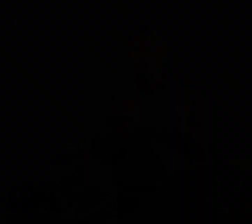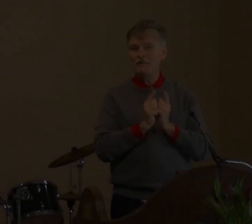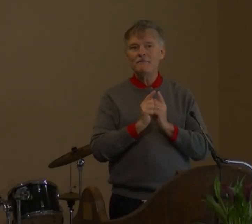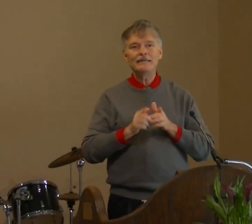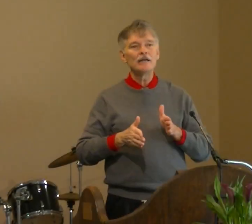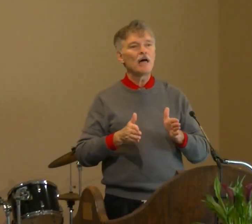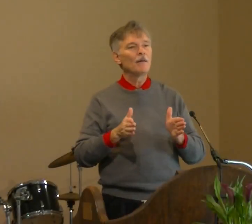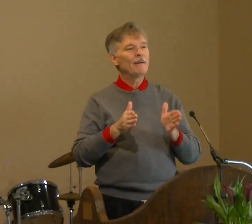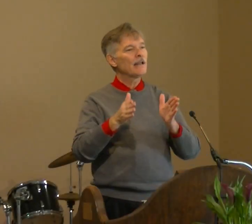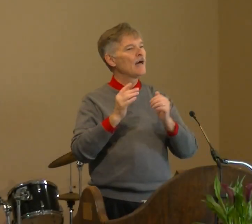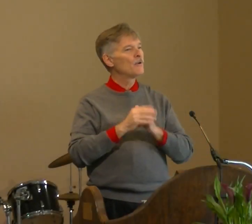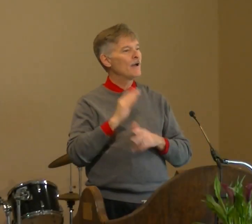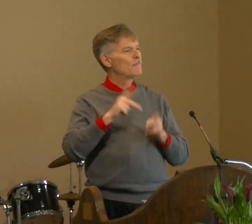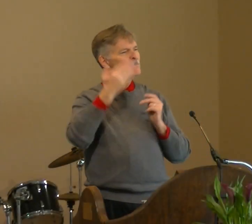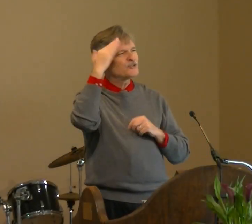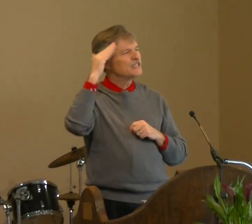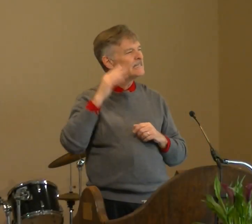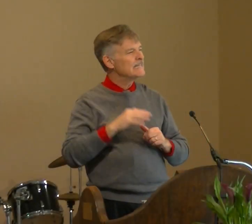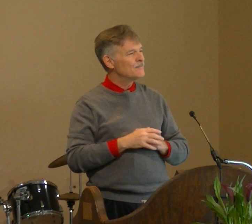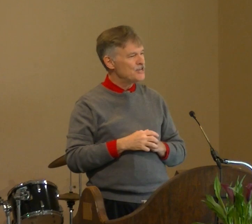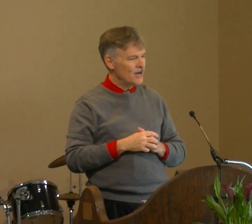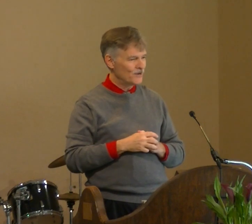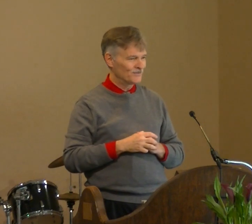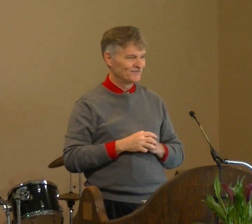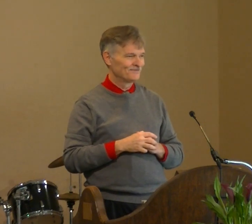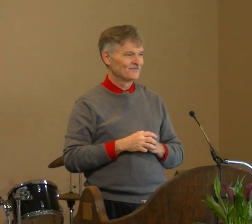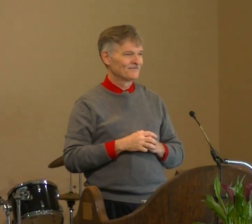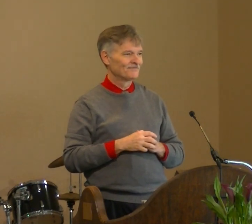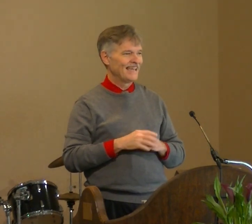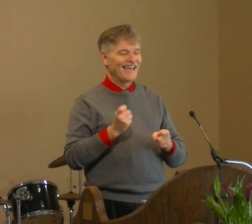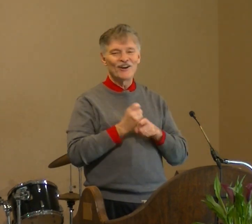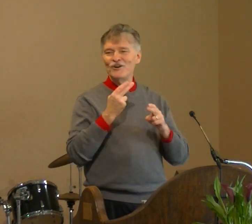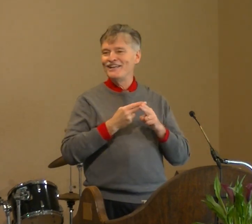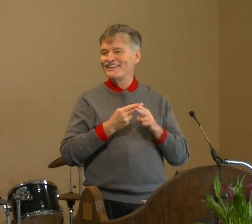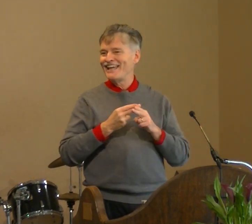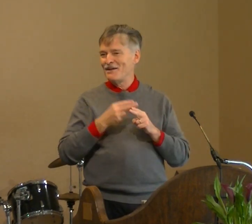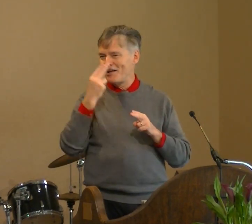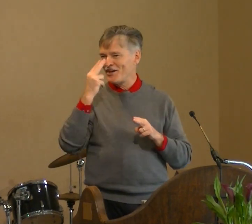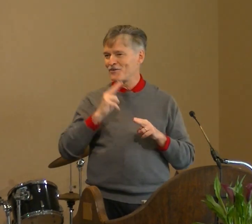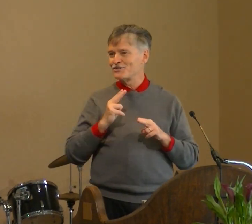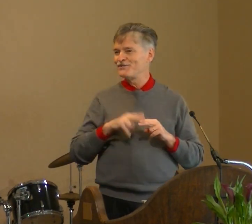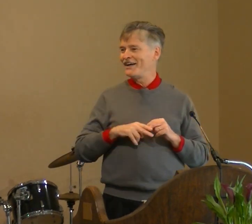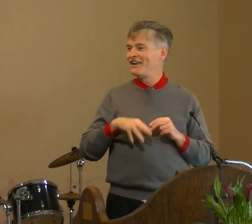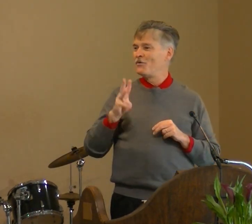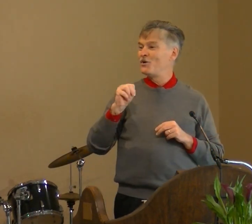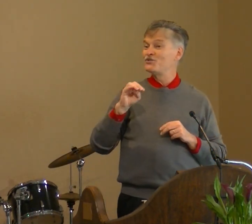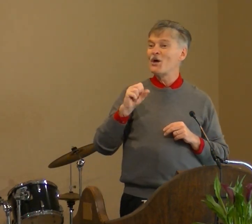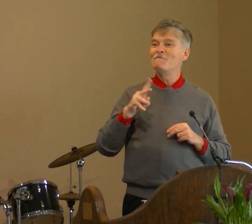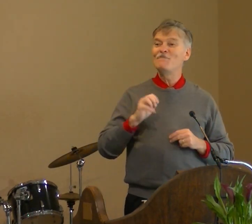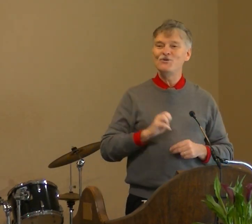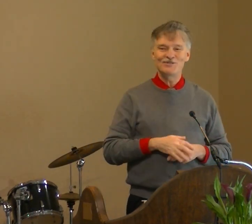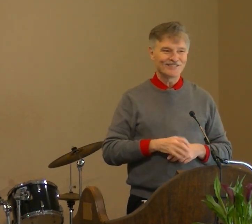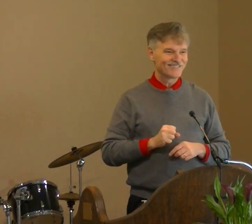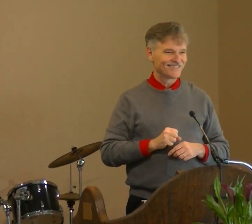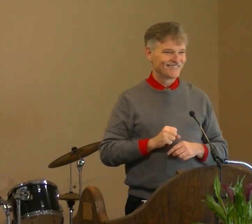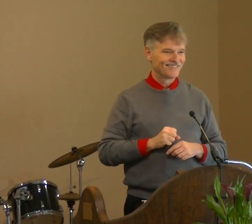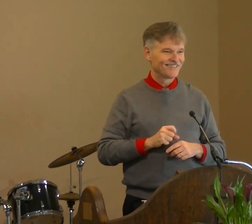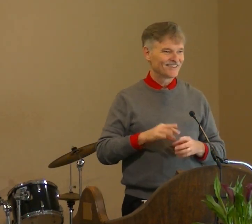be met along the way with people she didn't even know. And her nickname, I thought was fun, was Moses, because